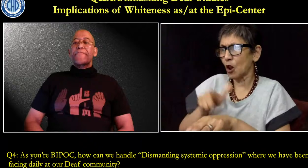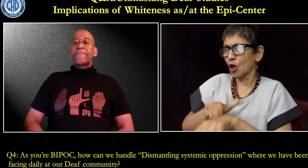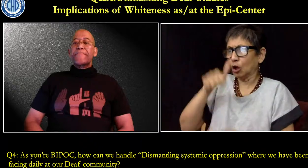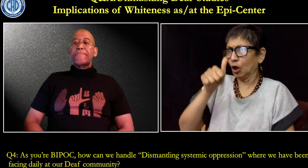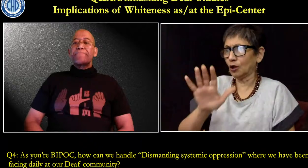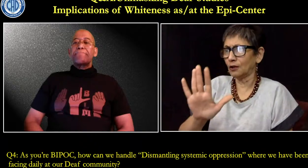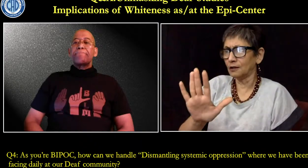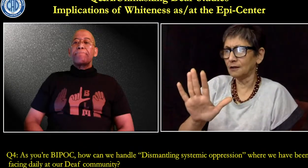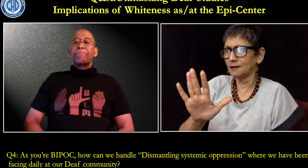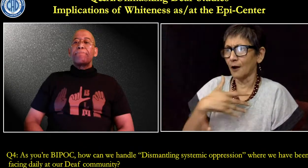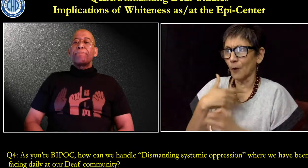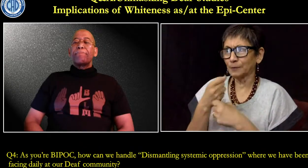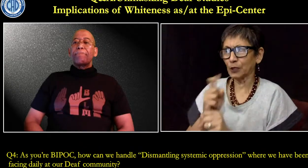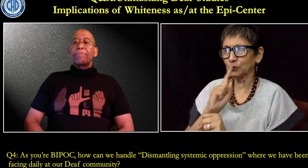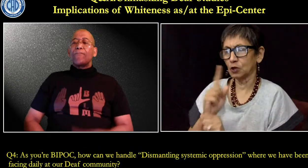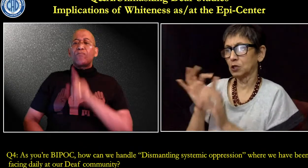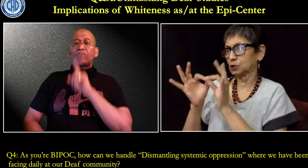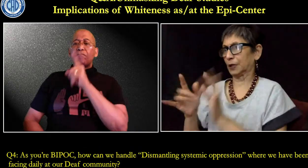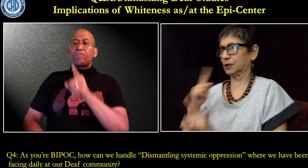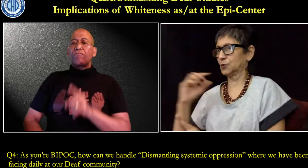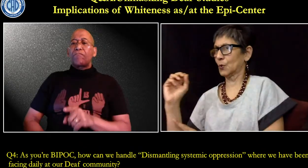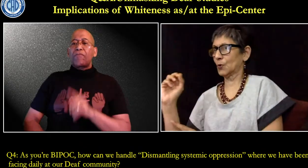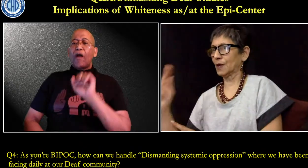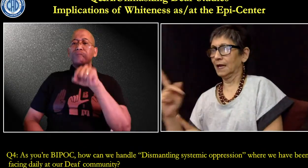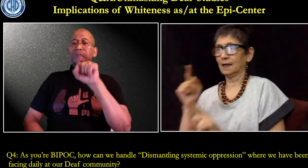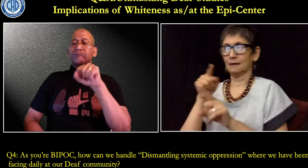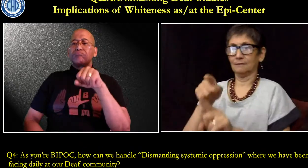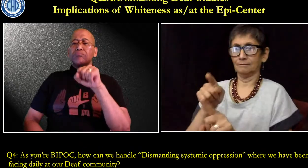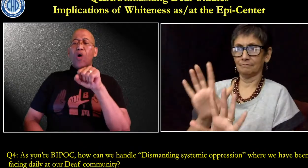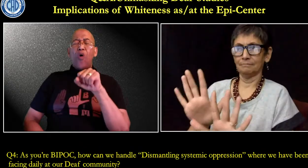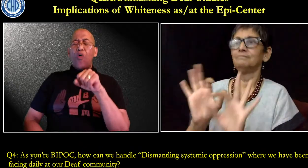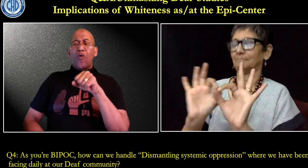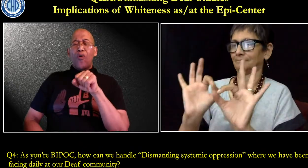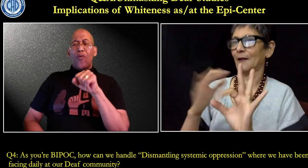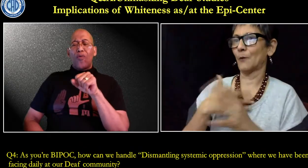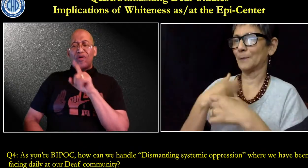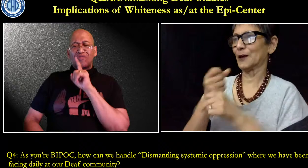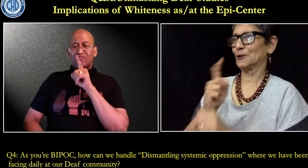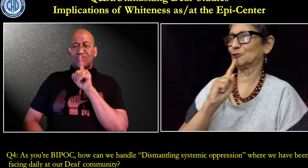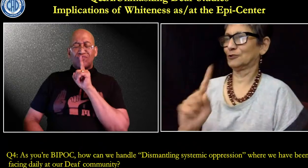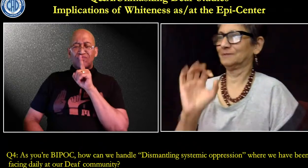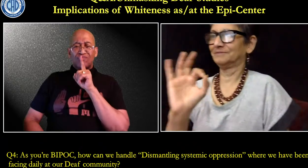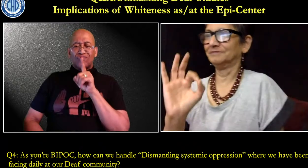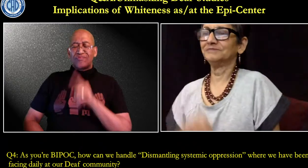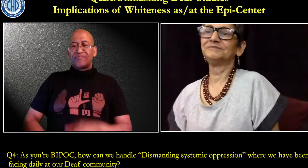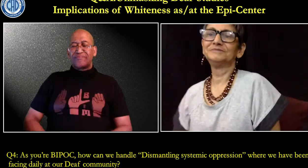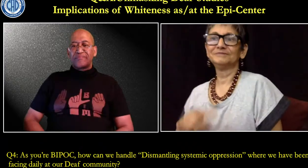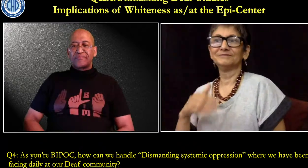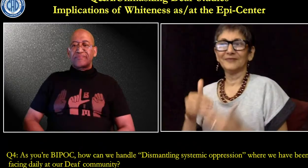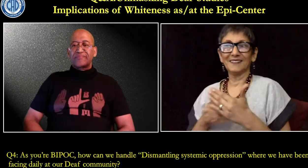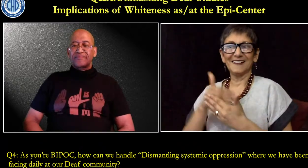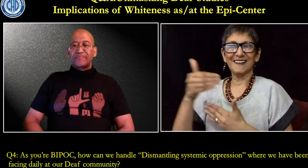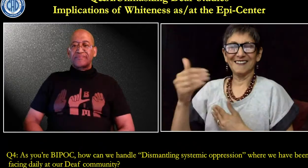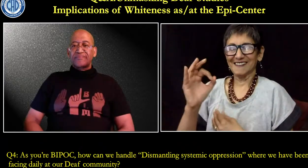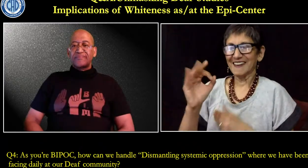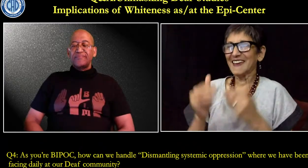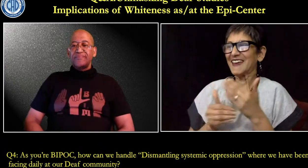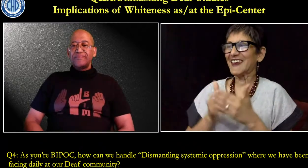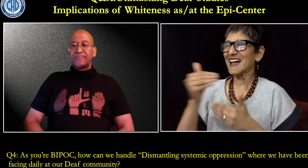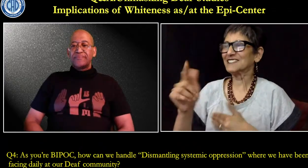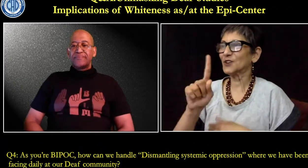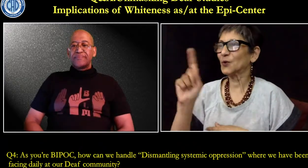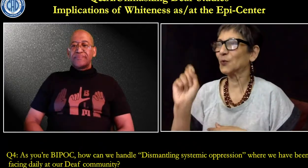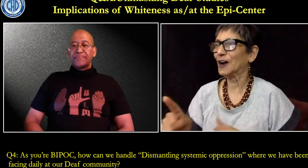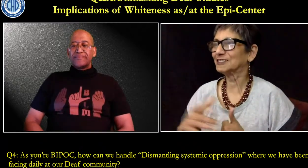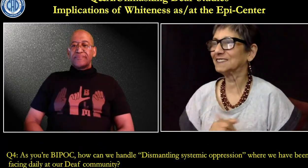you, are you okay with going on a little bit longer? I want to be sure that I said okay I got okays from the